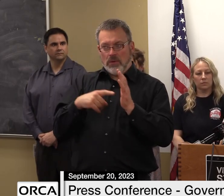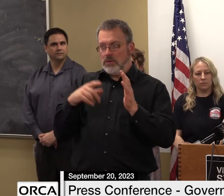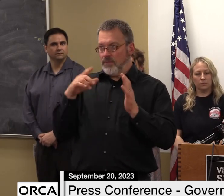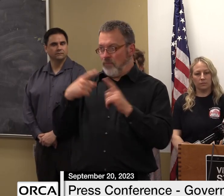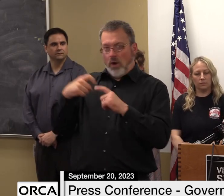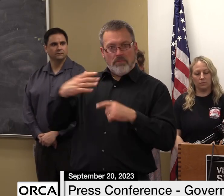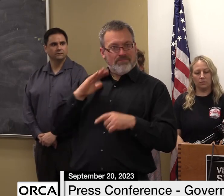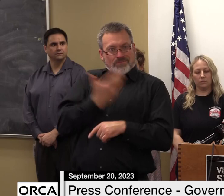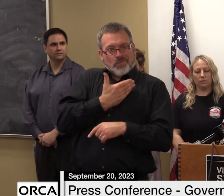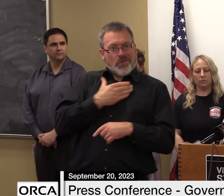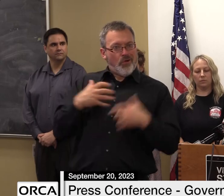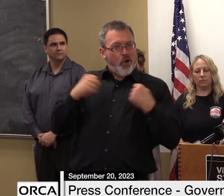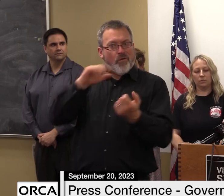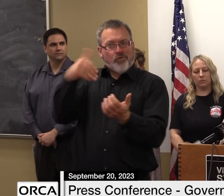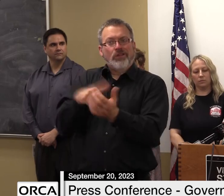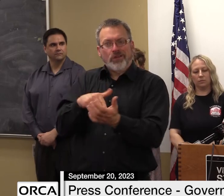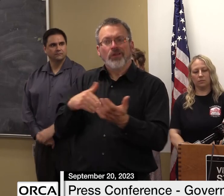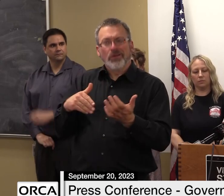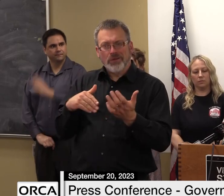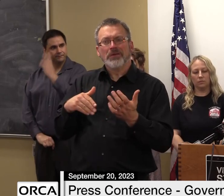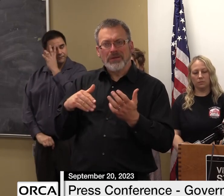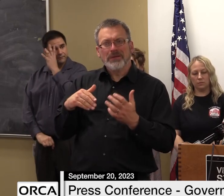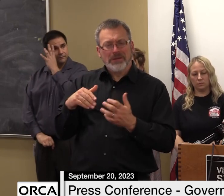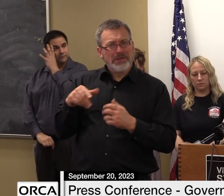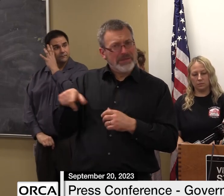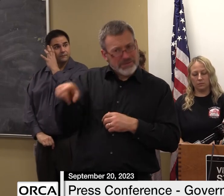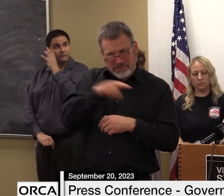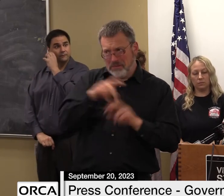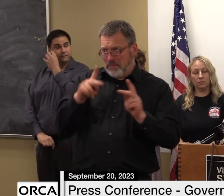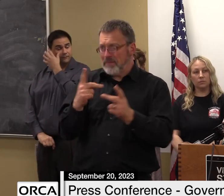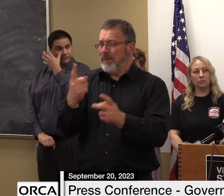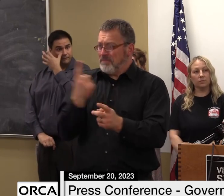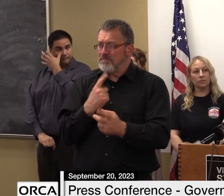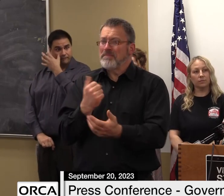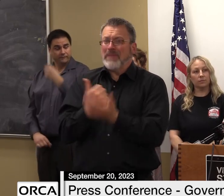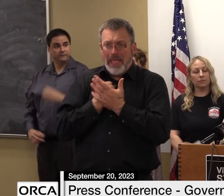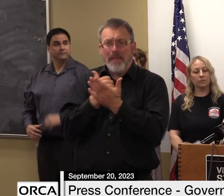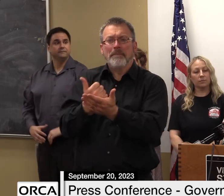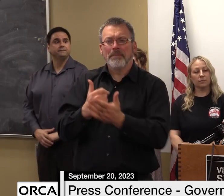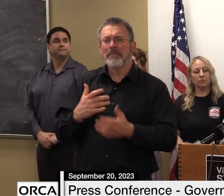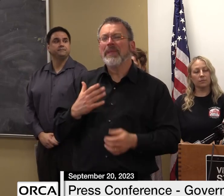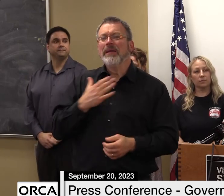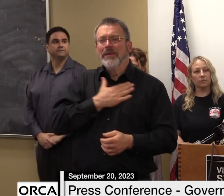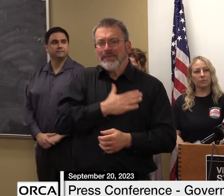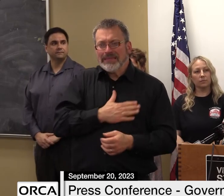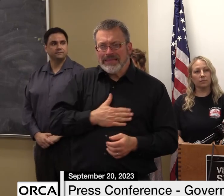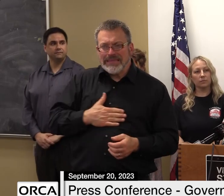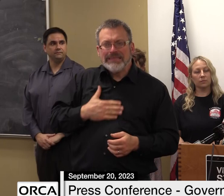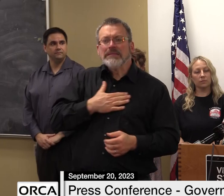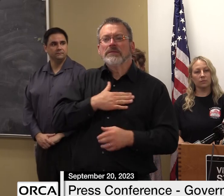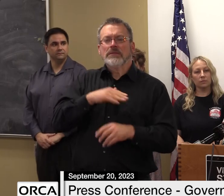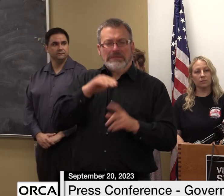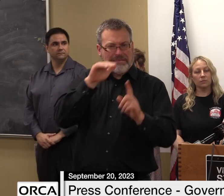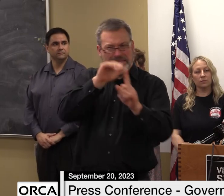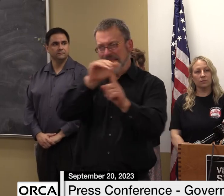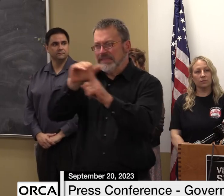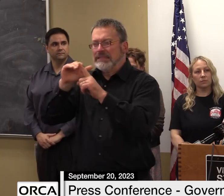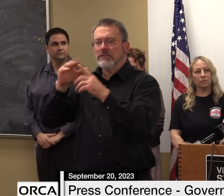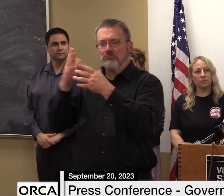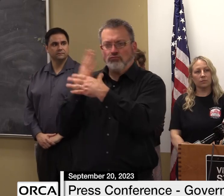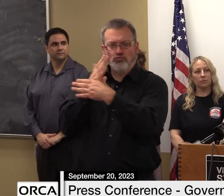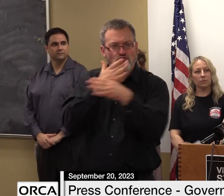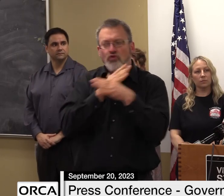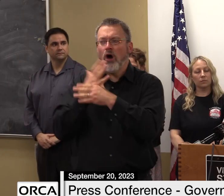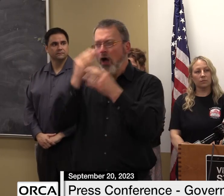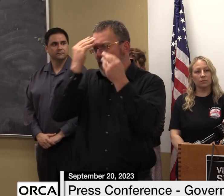people come in and request for assistance. So I implore upon you to help us get the word out. Here we are